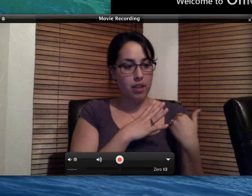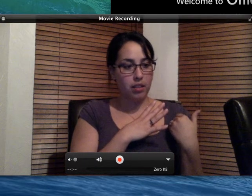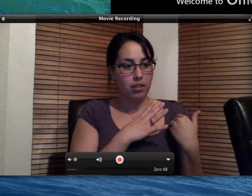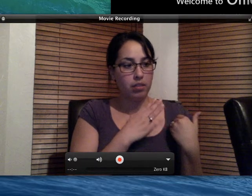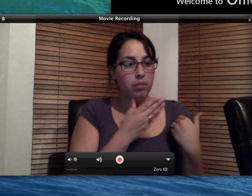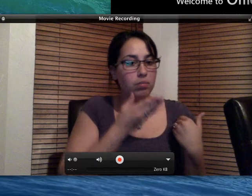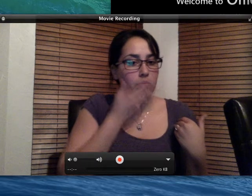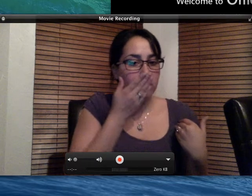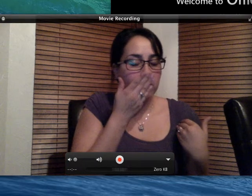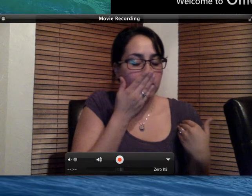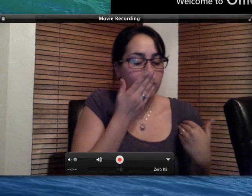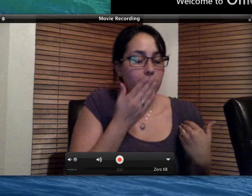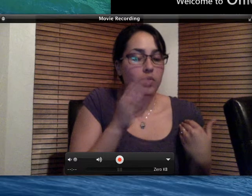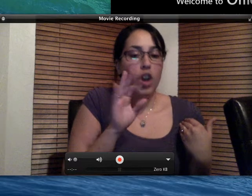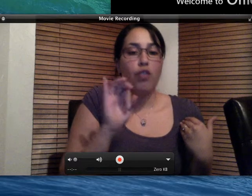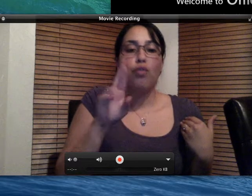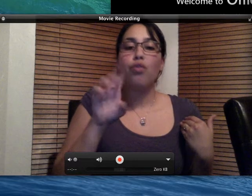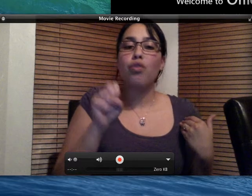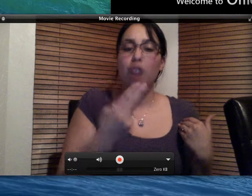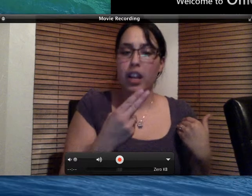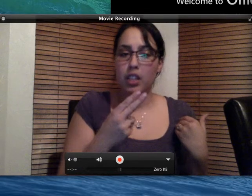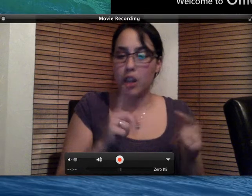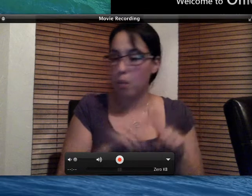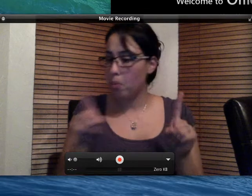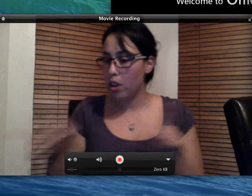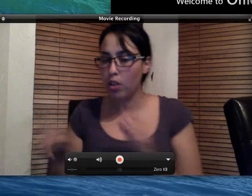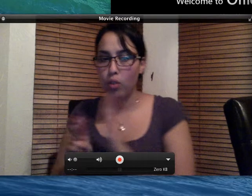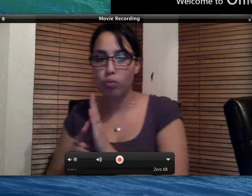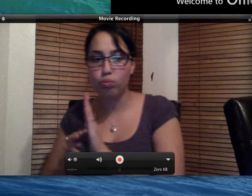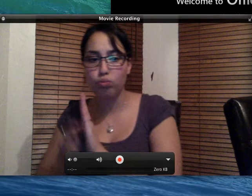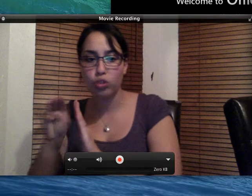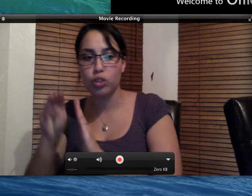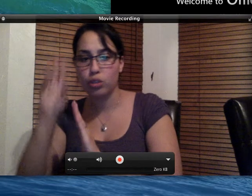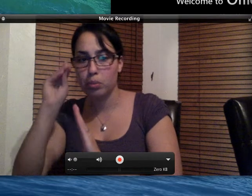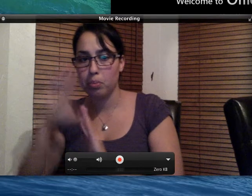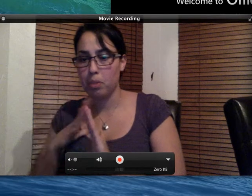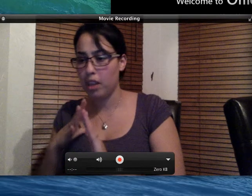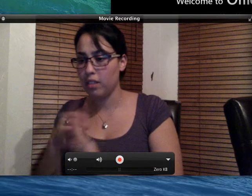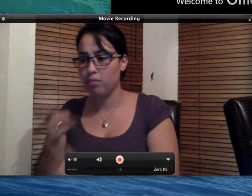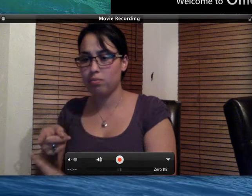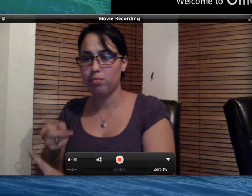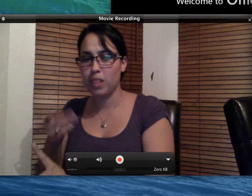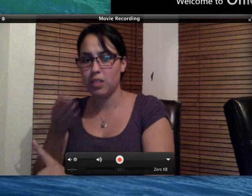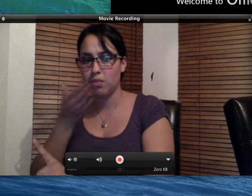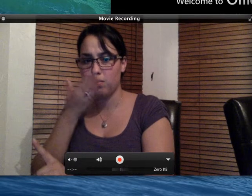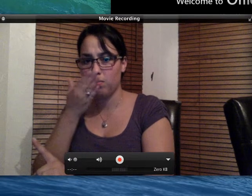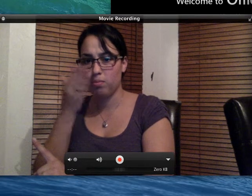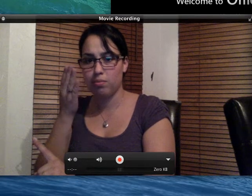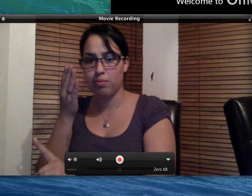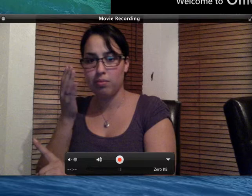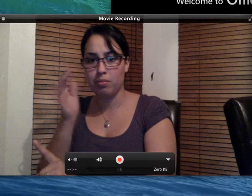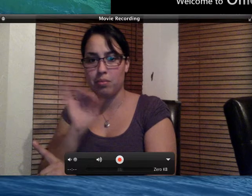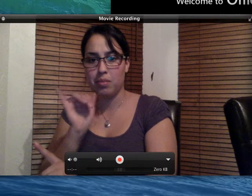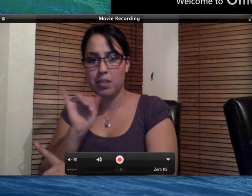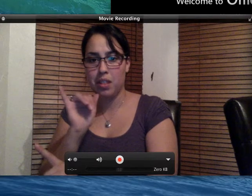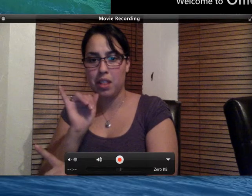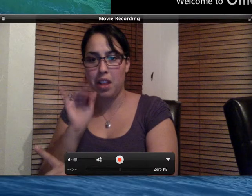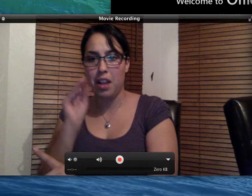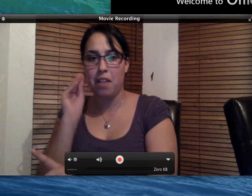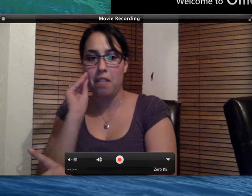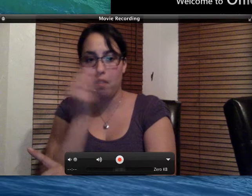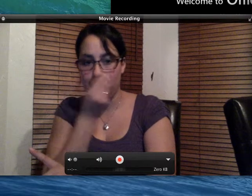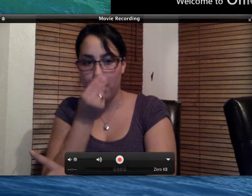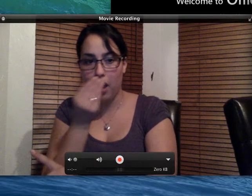smell, and the semen of mature men whose semen smelled, quote, remarkably like that of the flowers of the Spanish